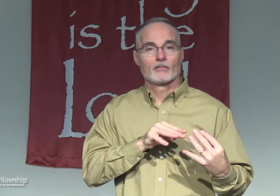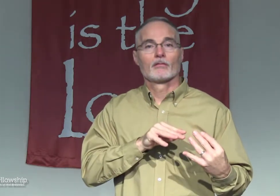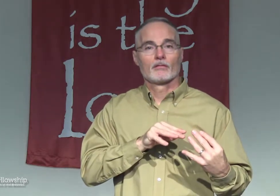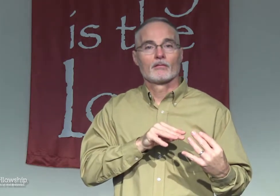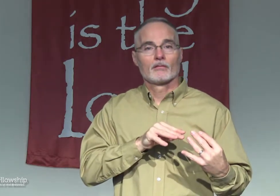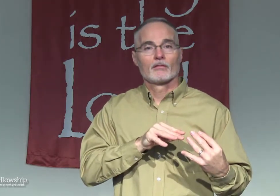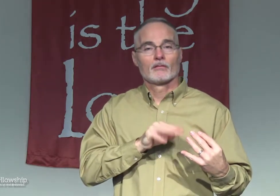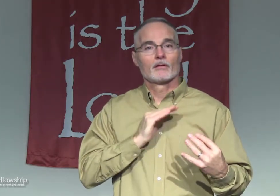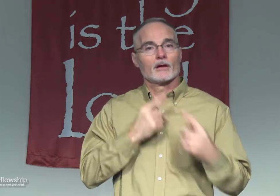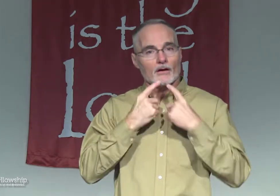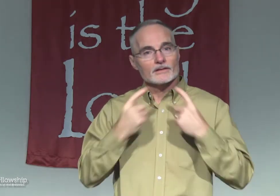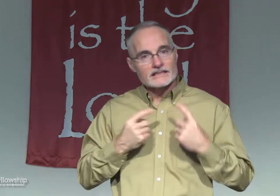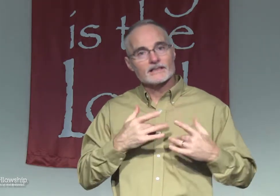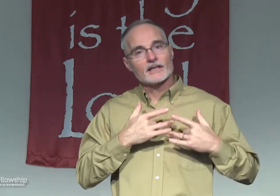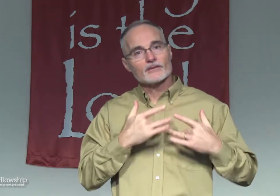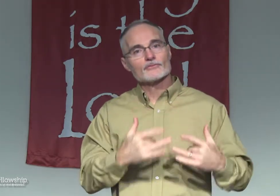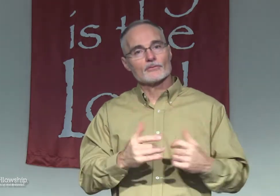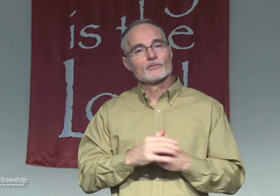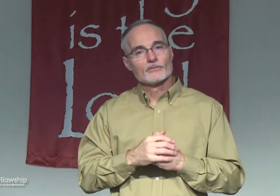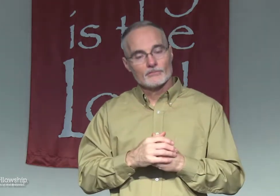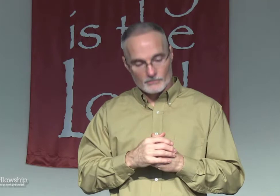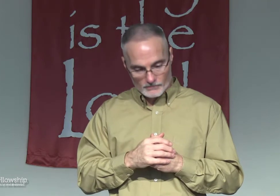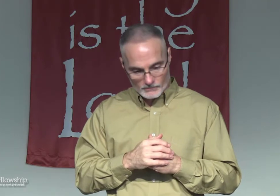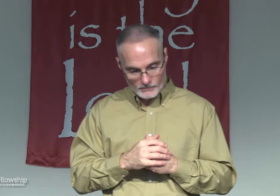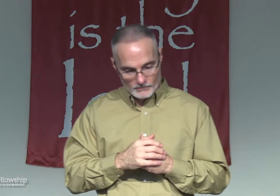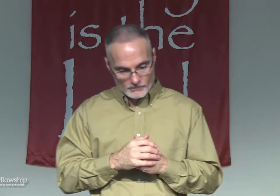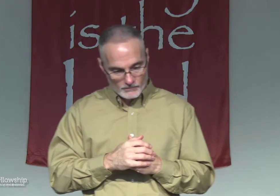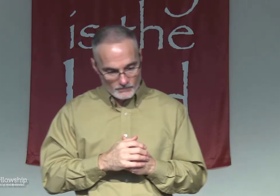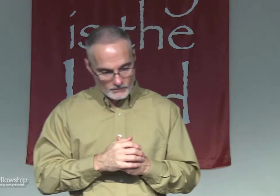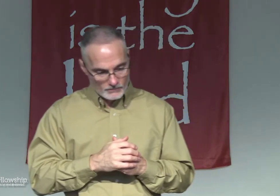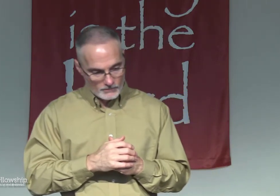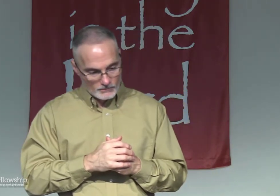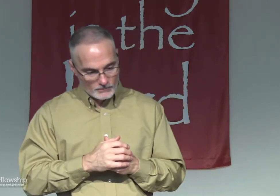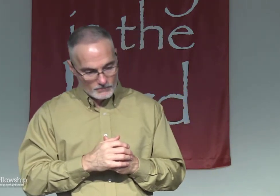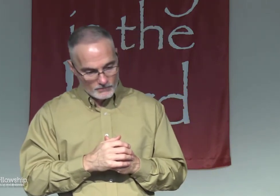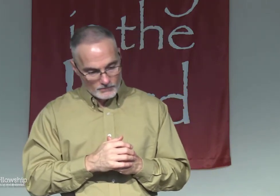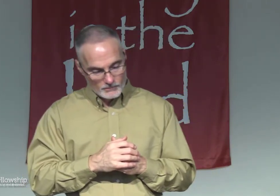The Spirit helps us battle our sin nature.